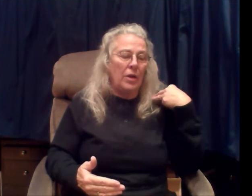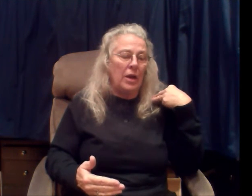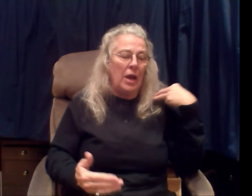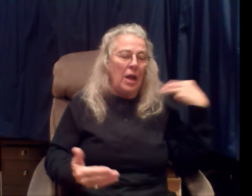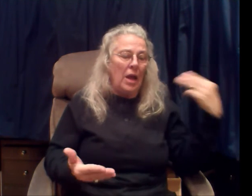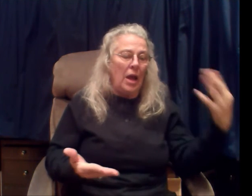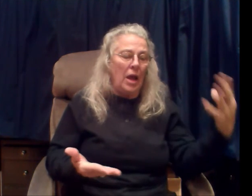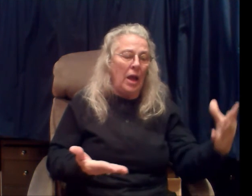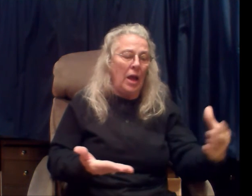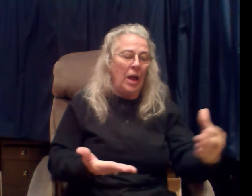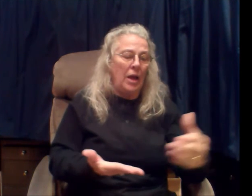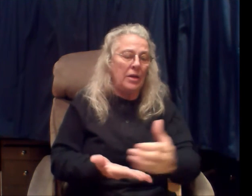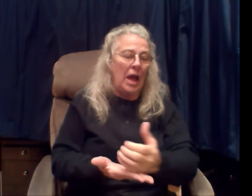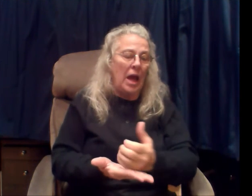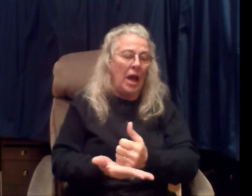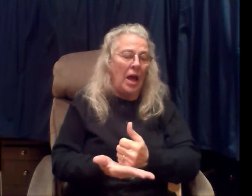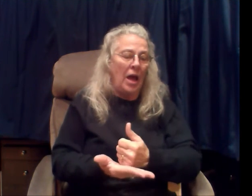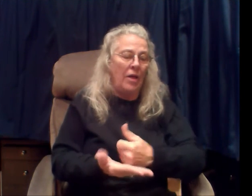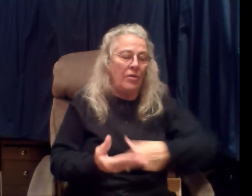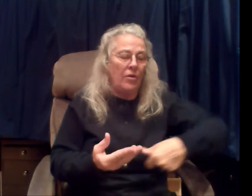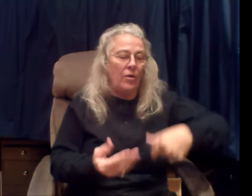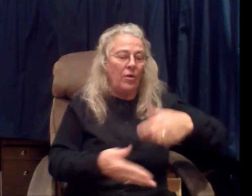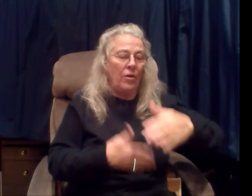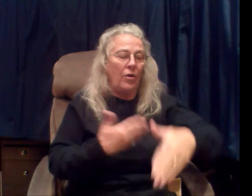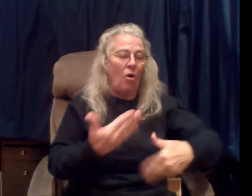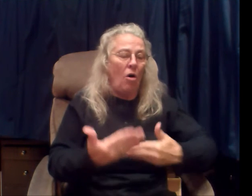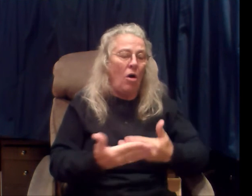Mary, and gathered all